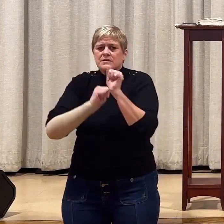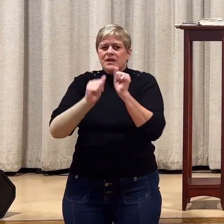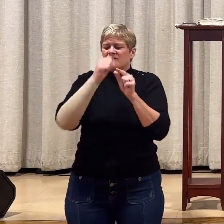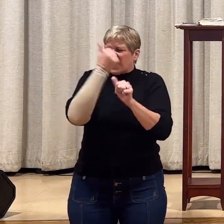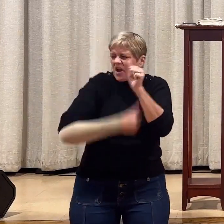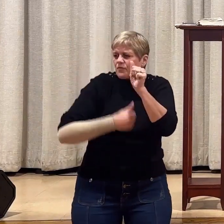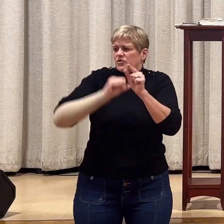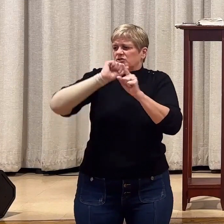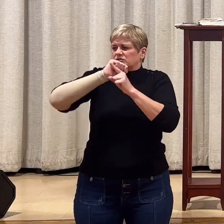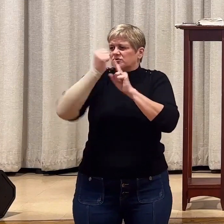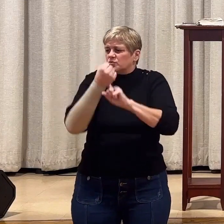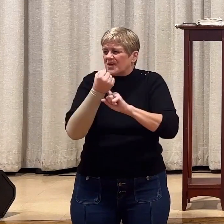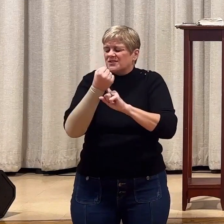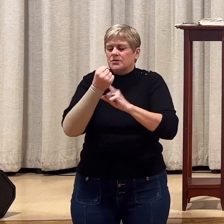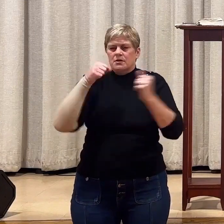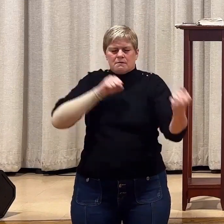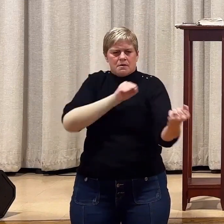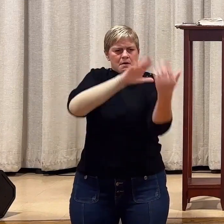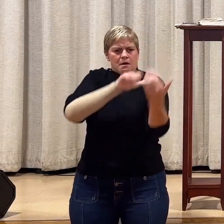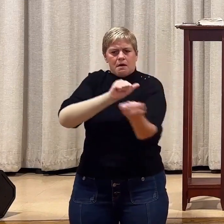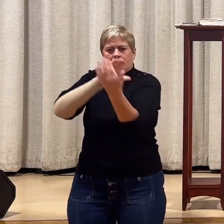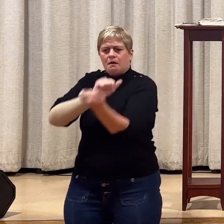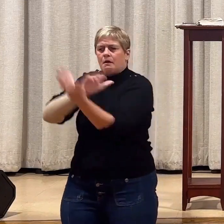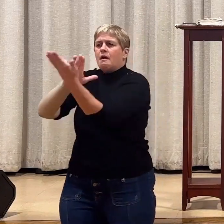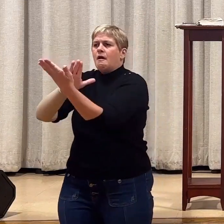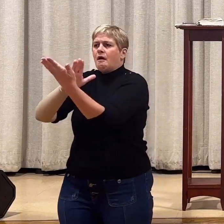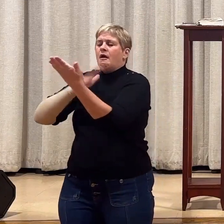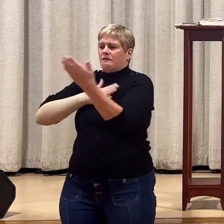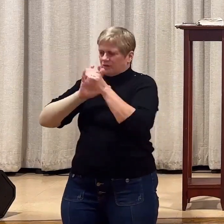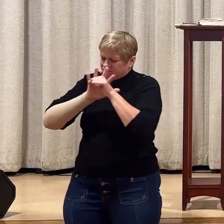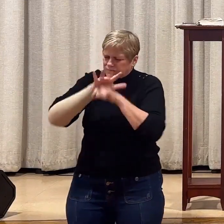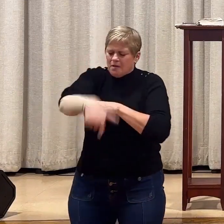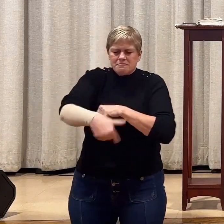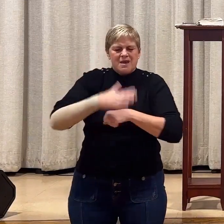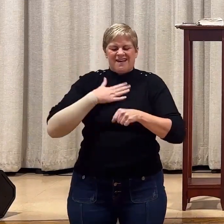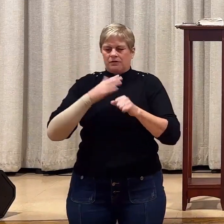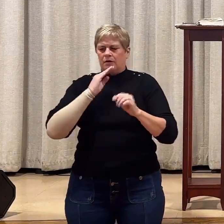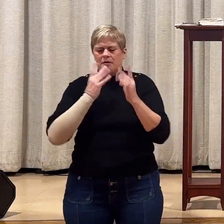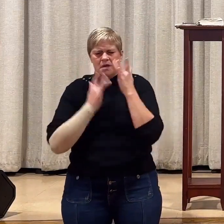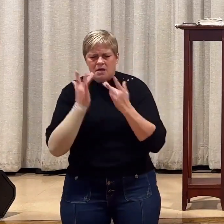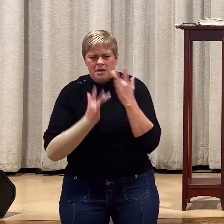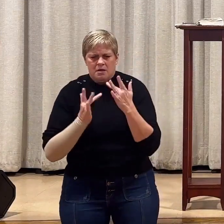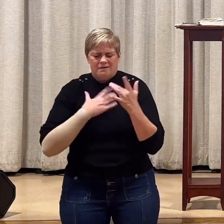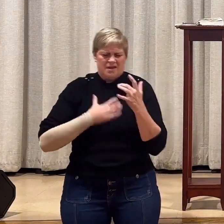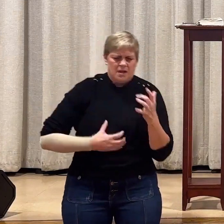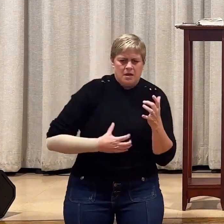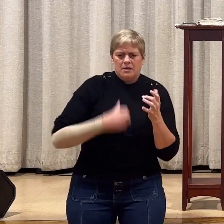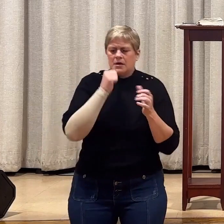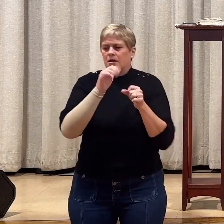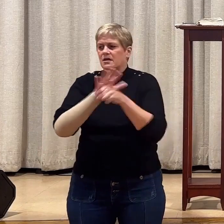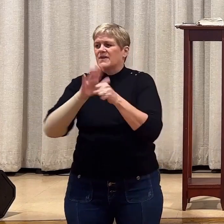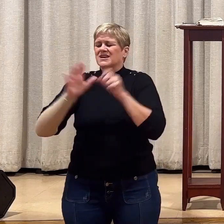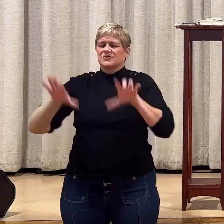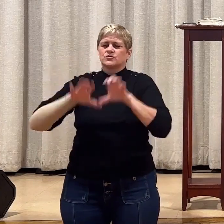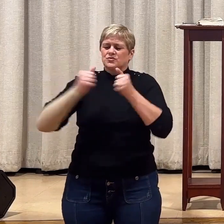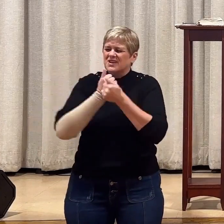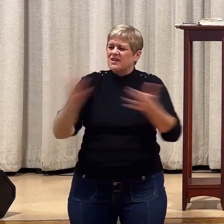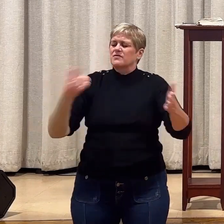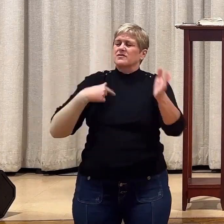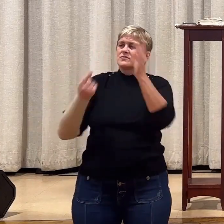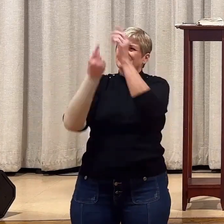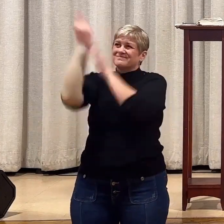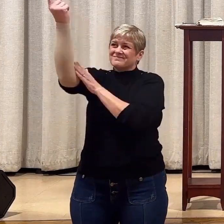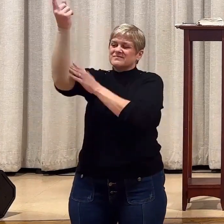circumstance, any circumstance, of facing abundance and need, hunger and food. I can do all things through Christ